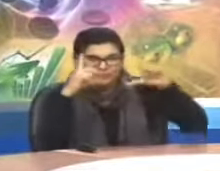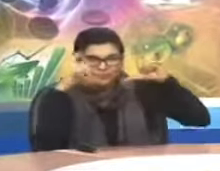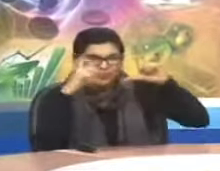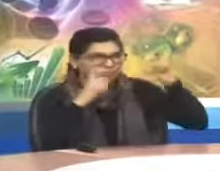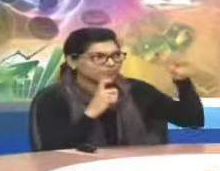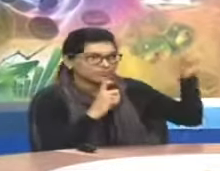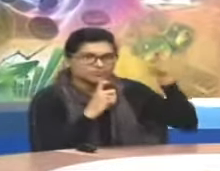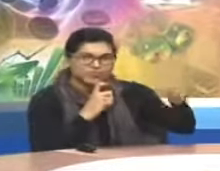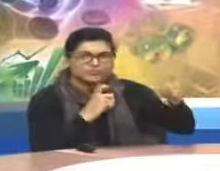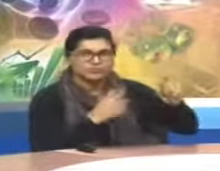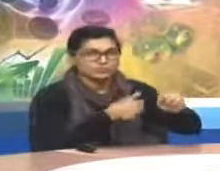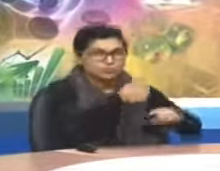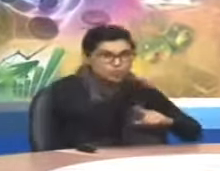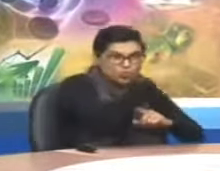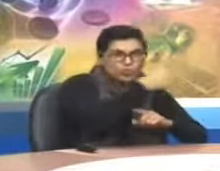be,